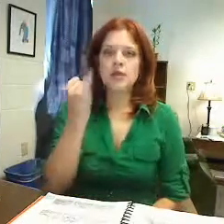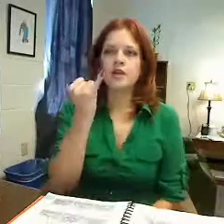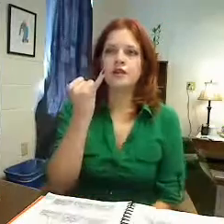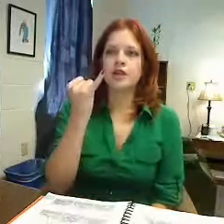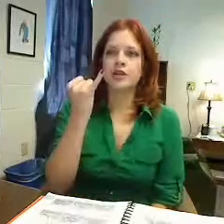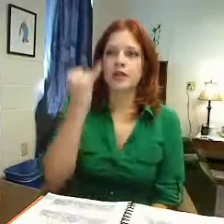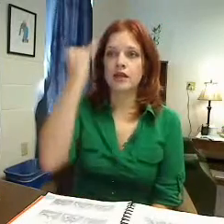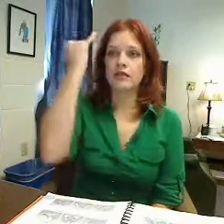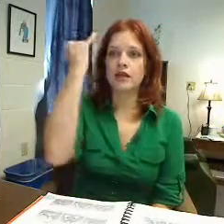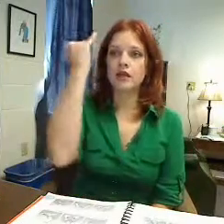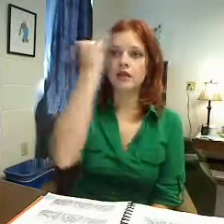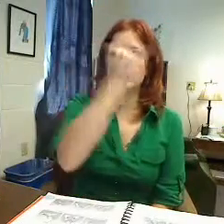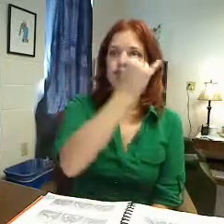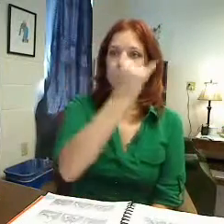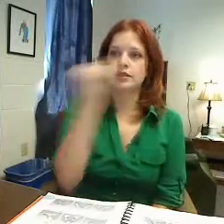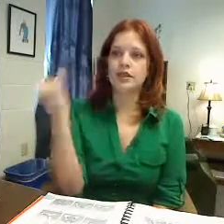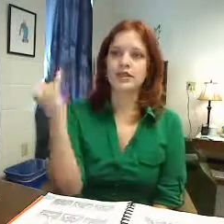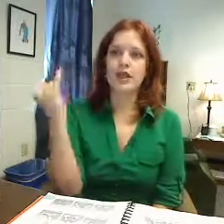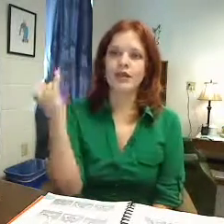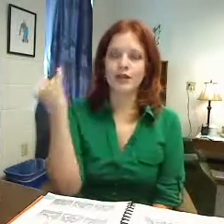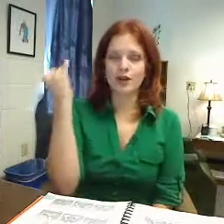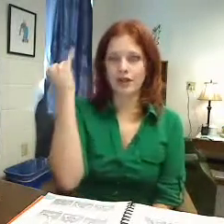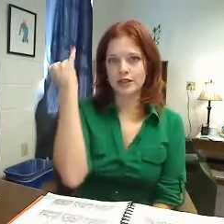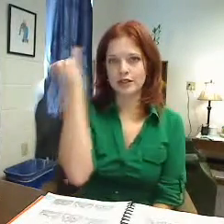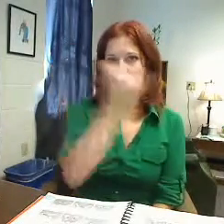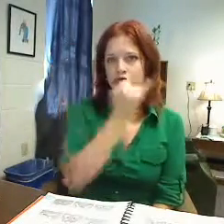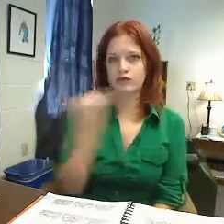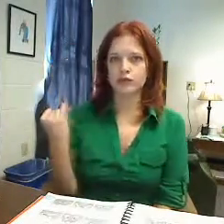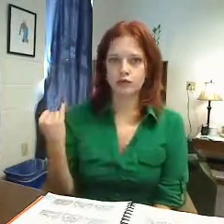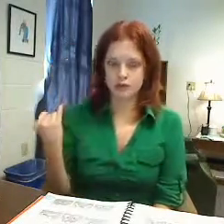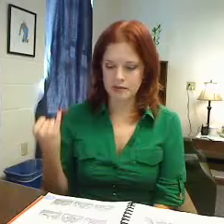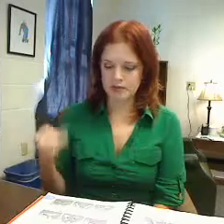Pepsi, take your pinky finger and just draw a zigzag in front of your face. Pepsi.